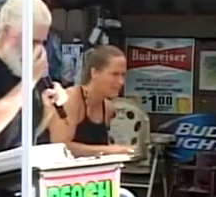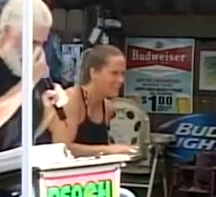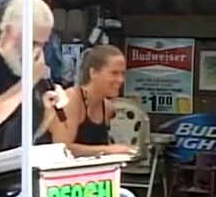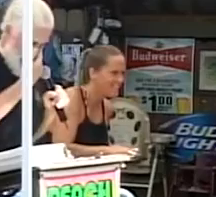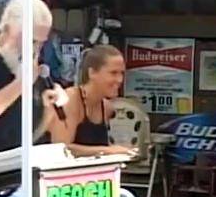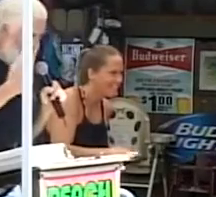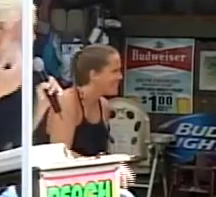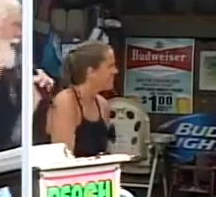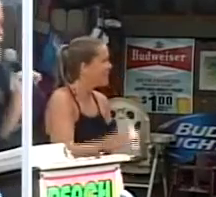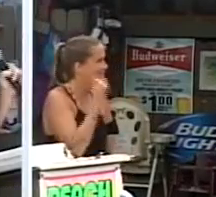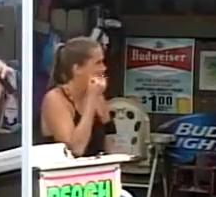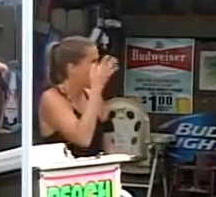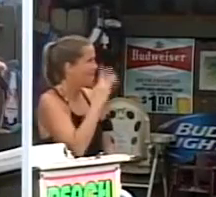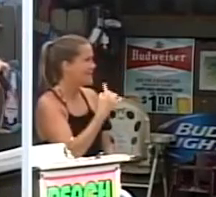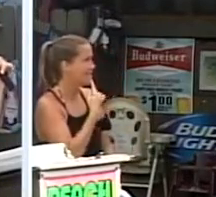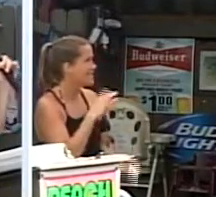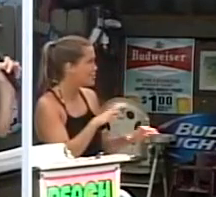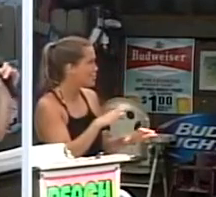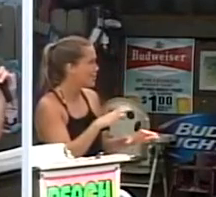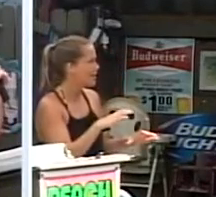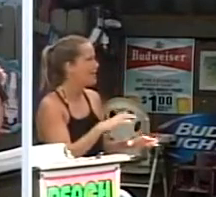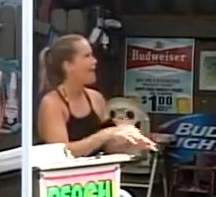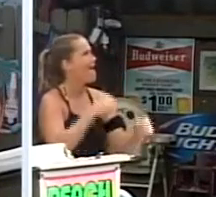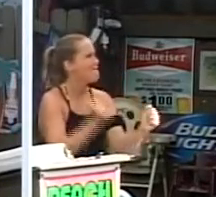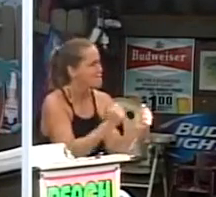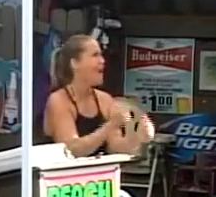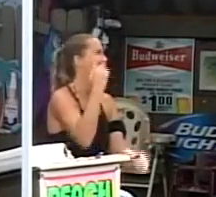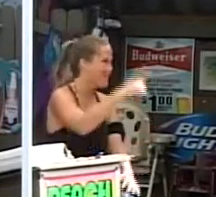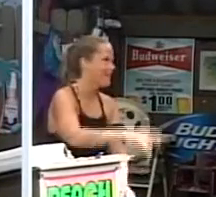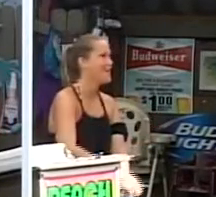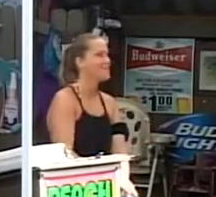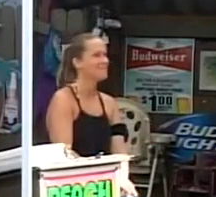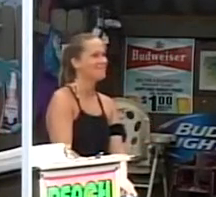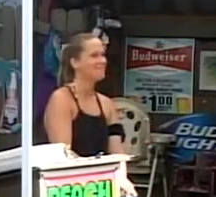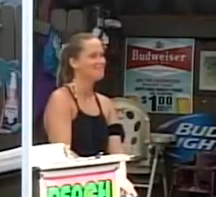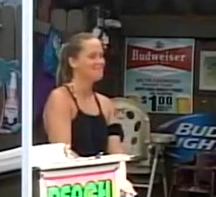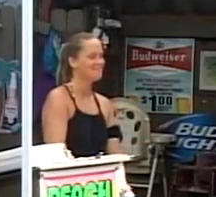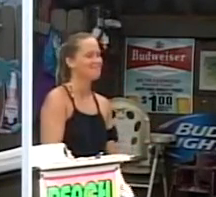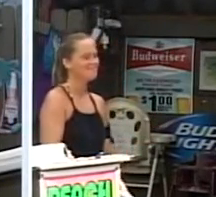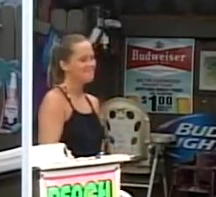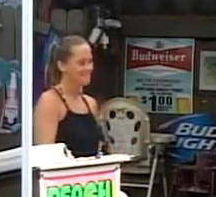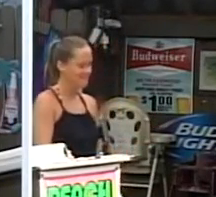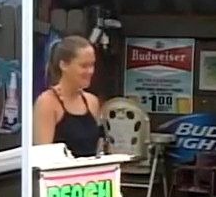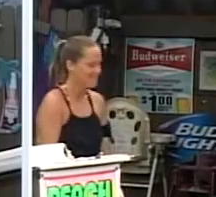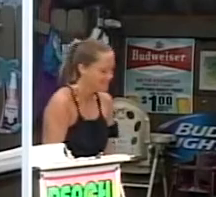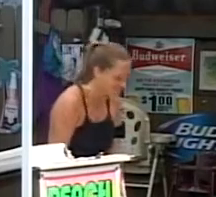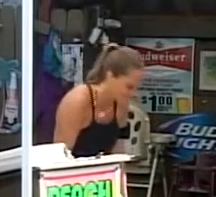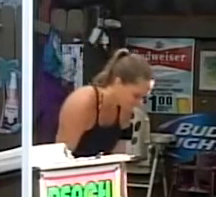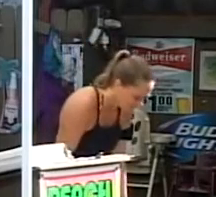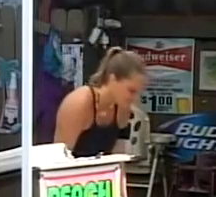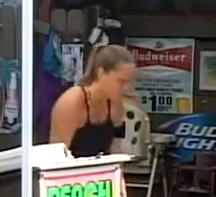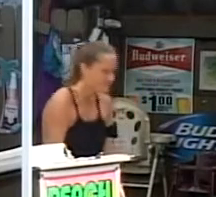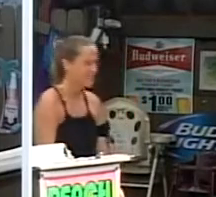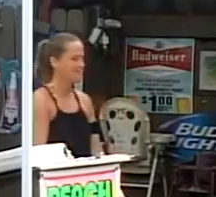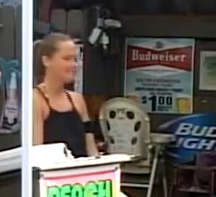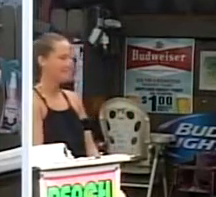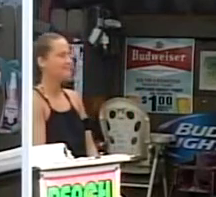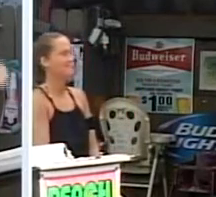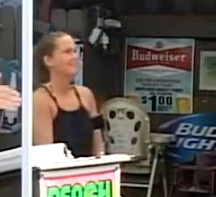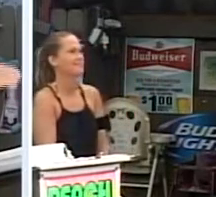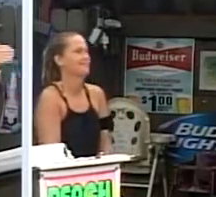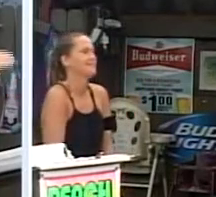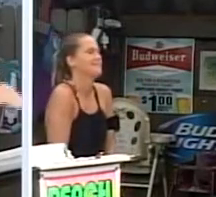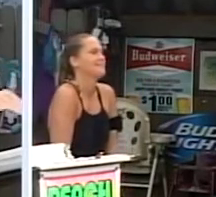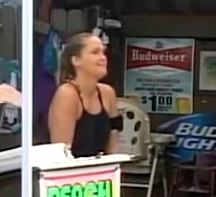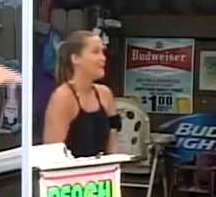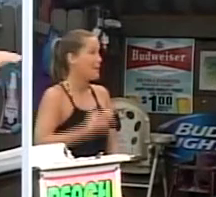simple. How do I know? Because here I am 22 years later, and my experience is he